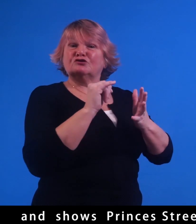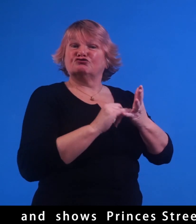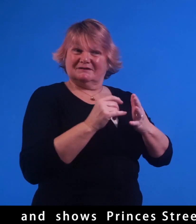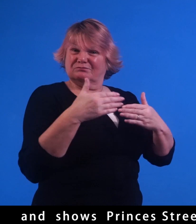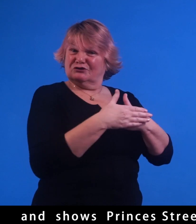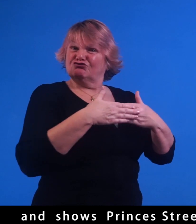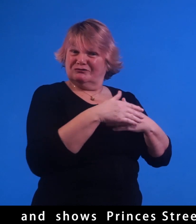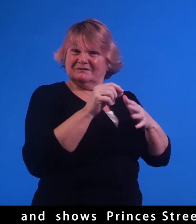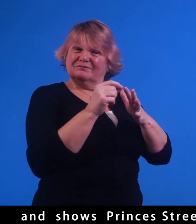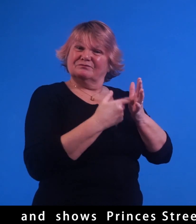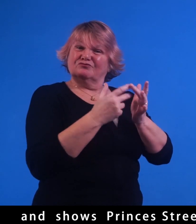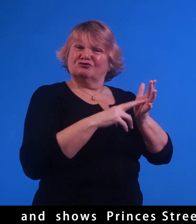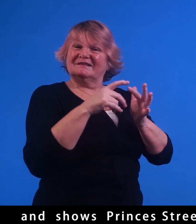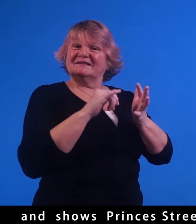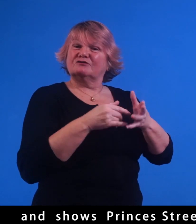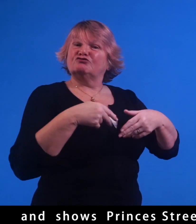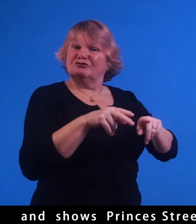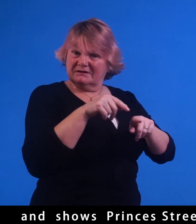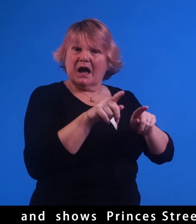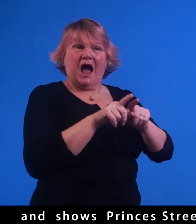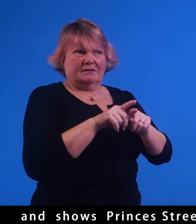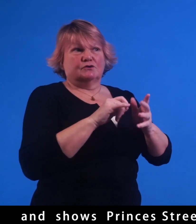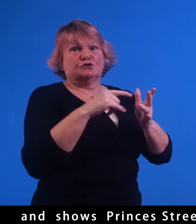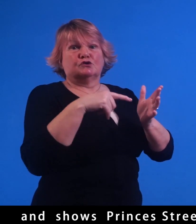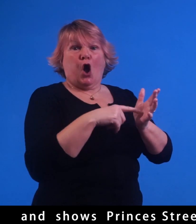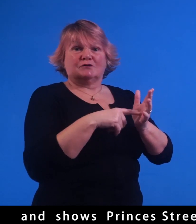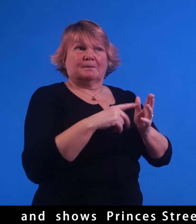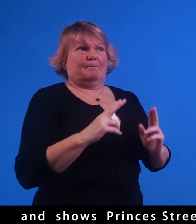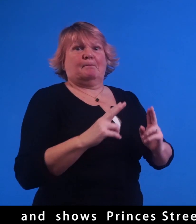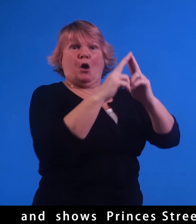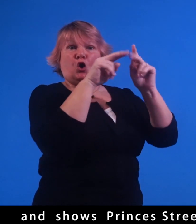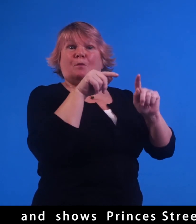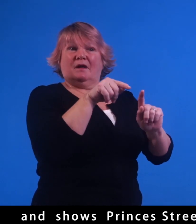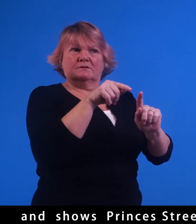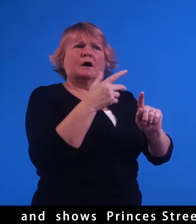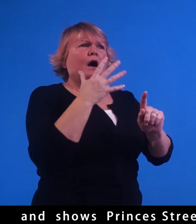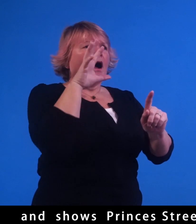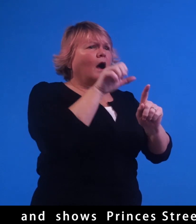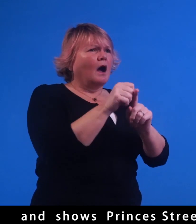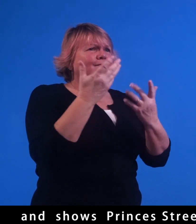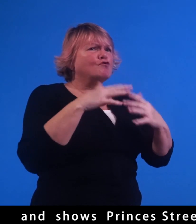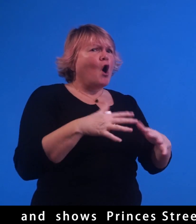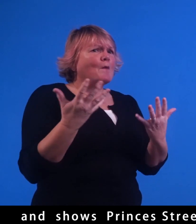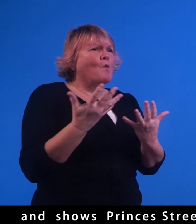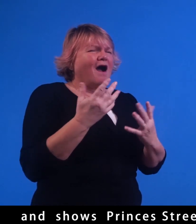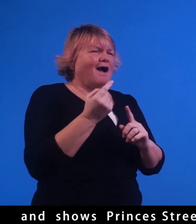and shows Princes Street and the Scott Monument from Register House and was photographed